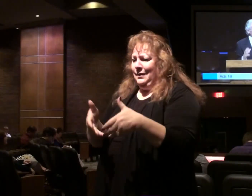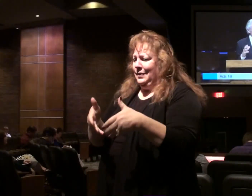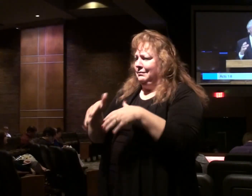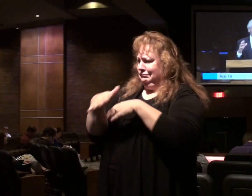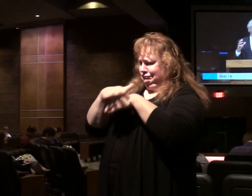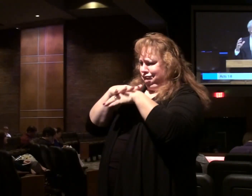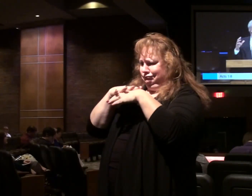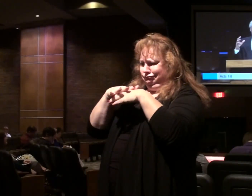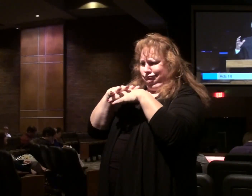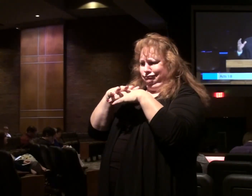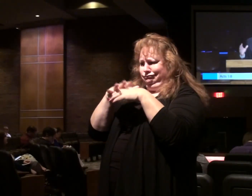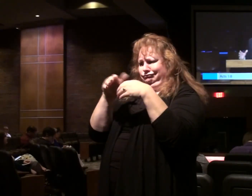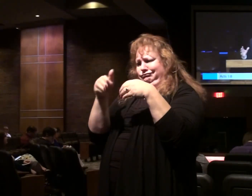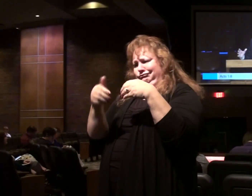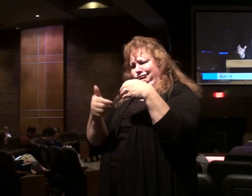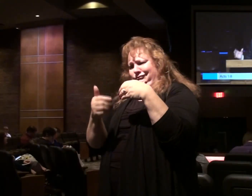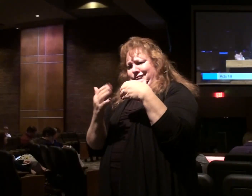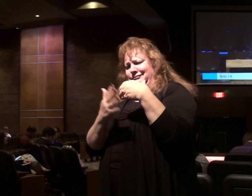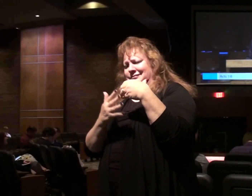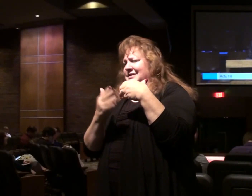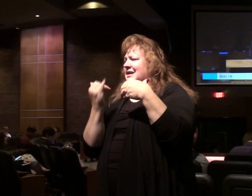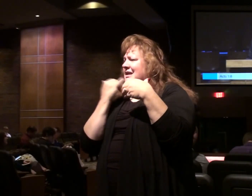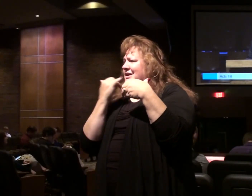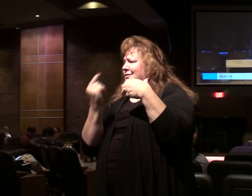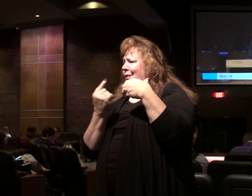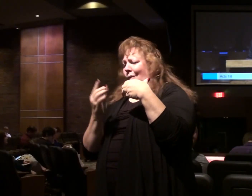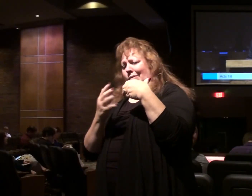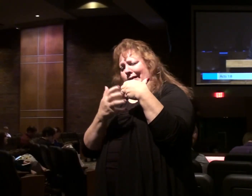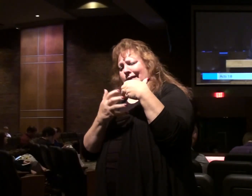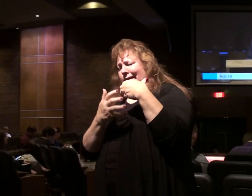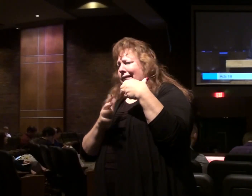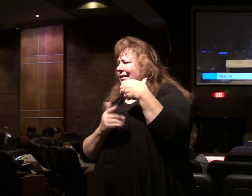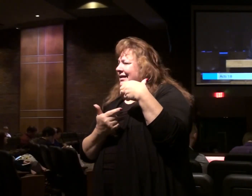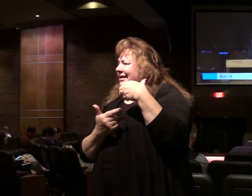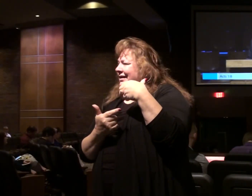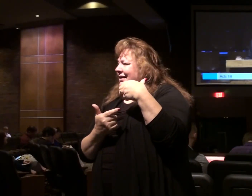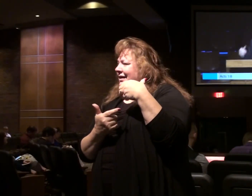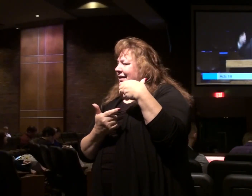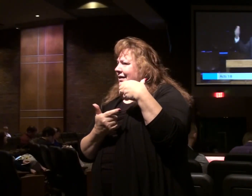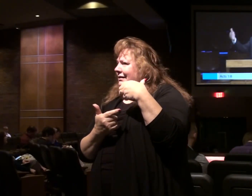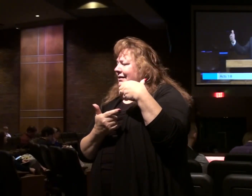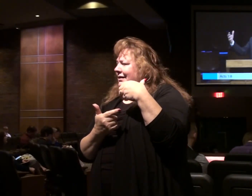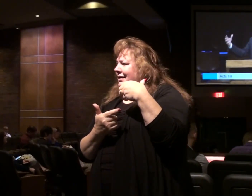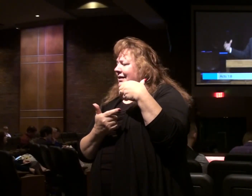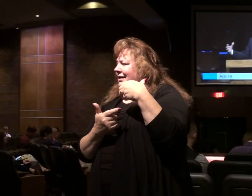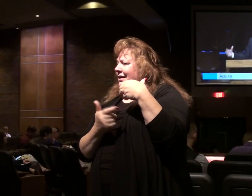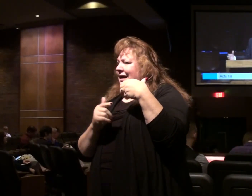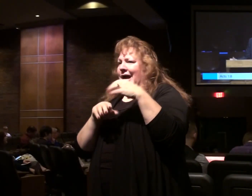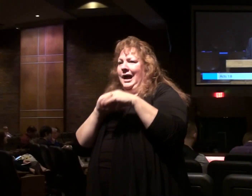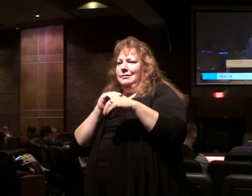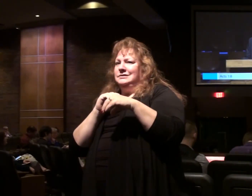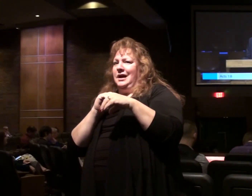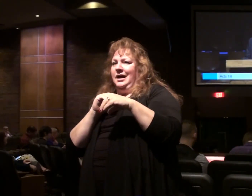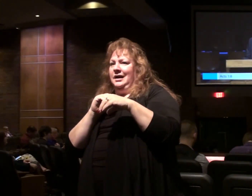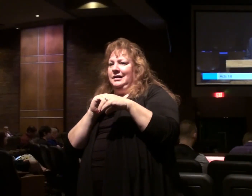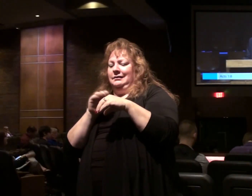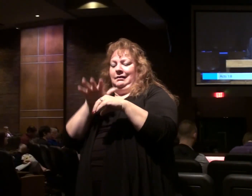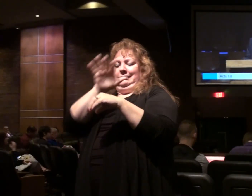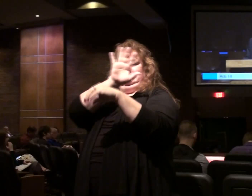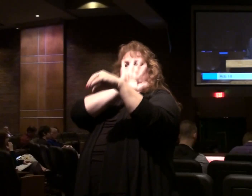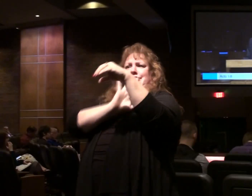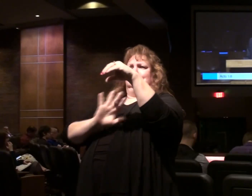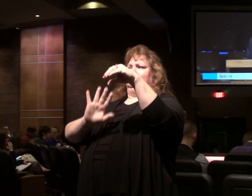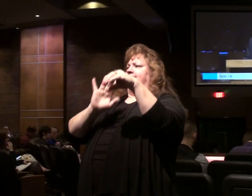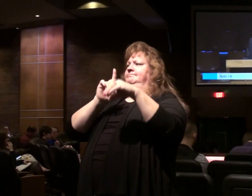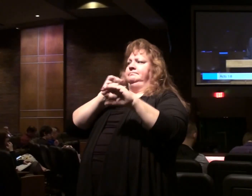was basically limited to Israel. It was rare that he went outside the boundaries of the land of